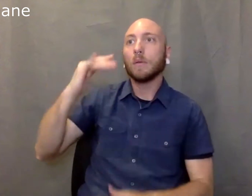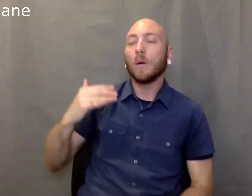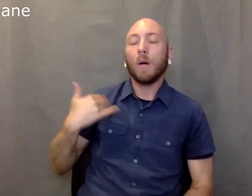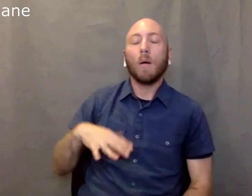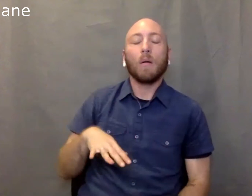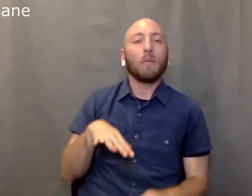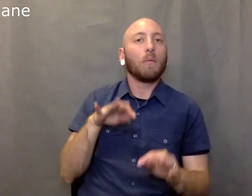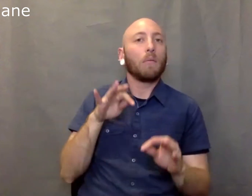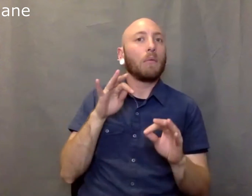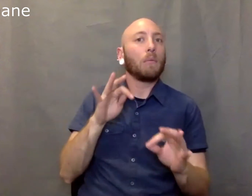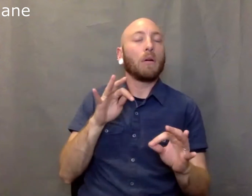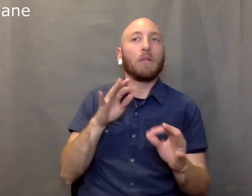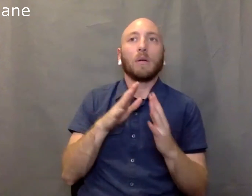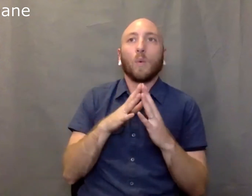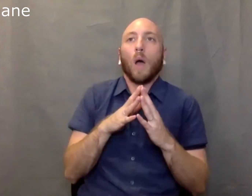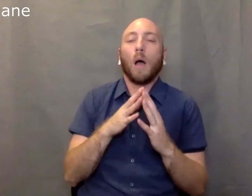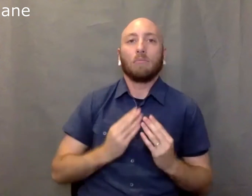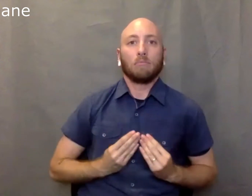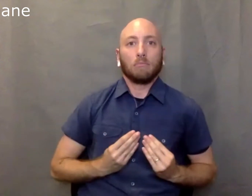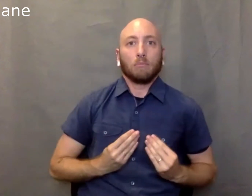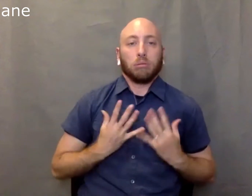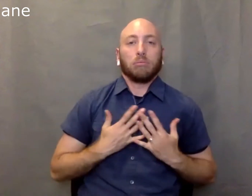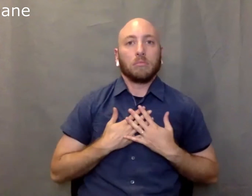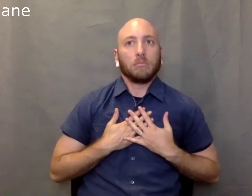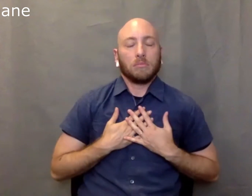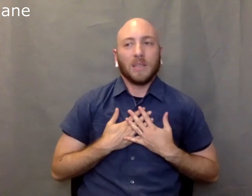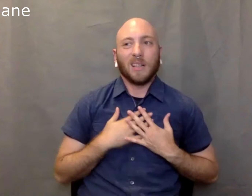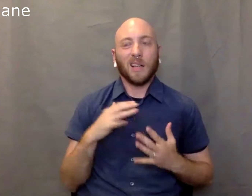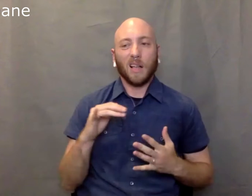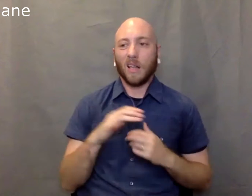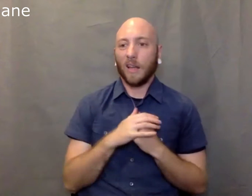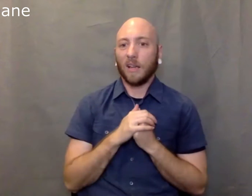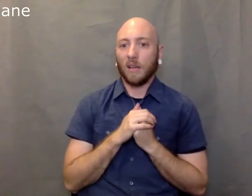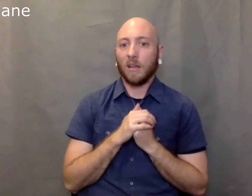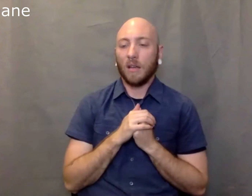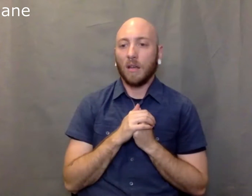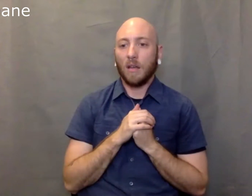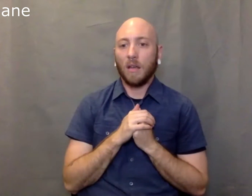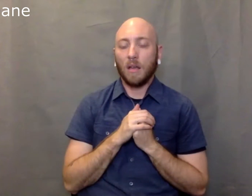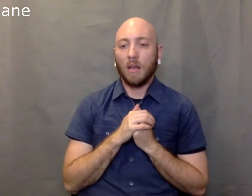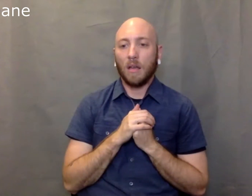was unreal. Like to see that really just puts it into perspective that there's so many people willing to get